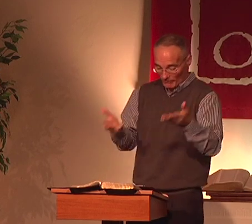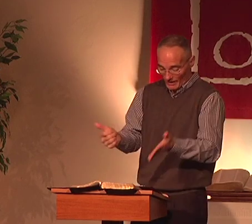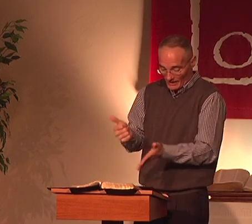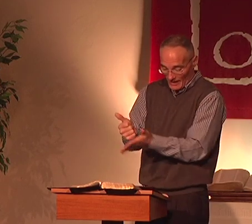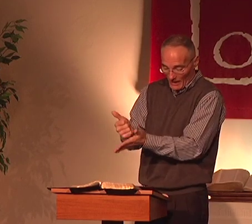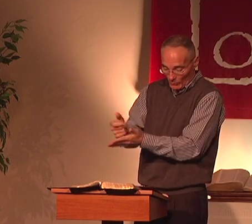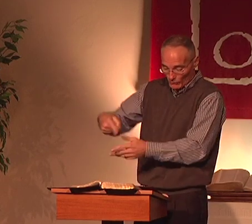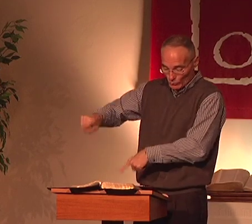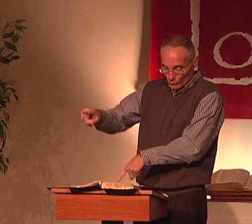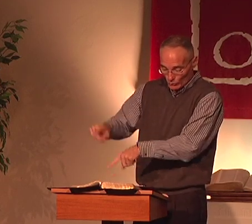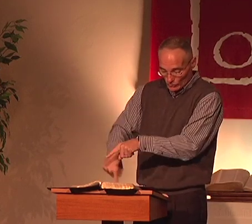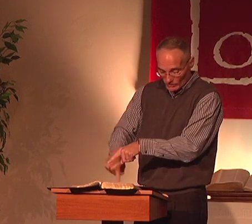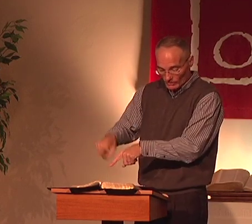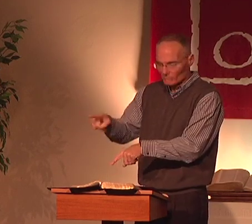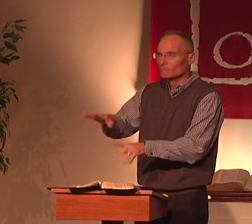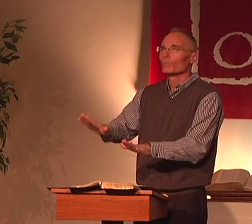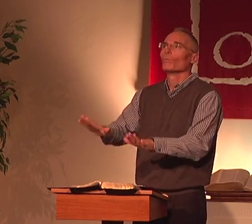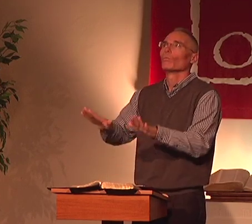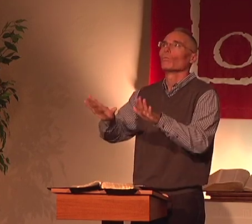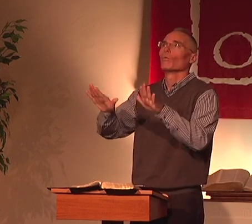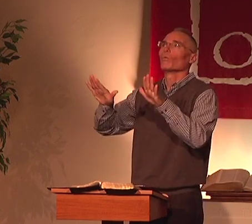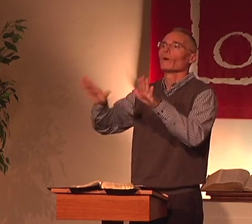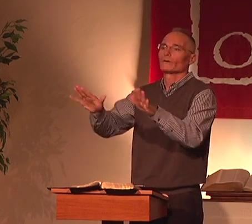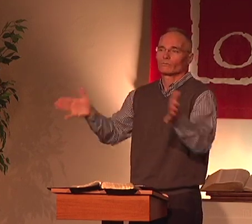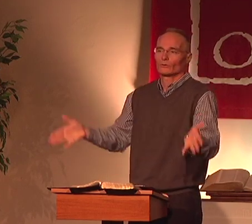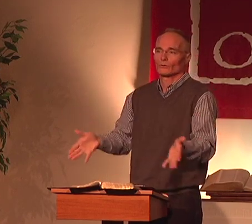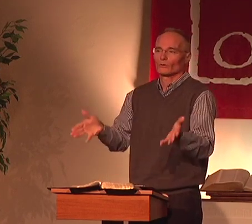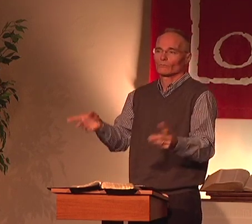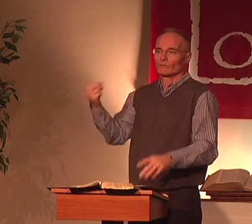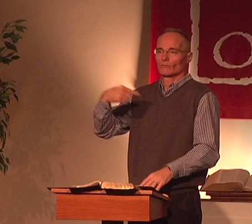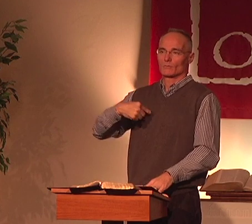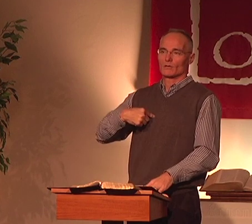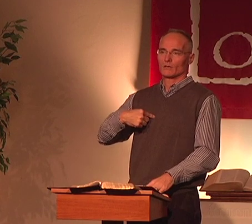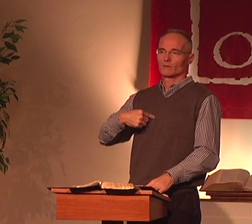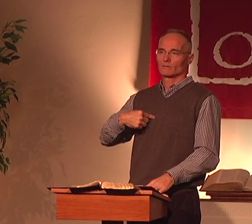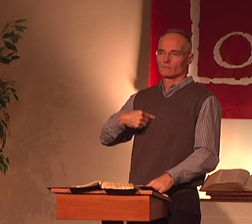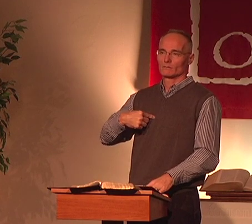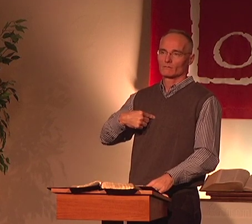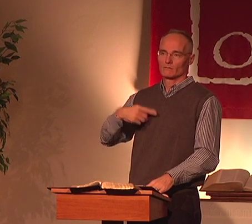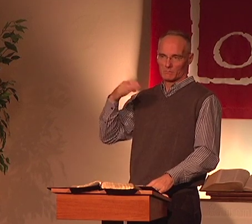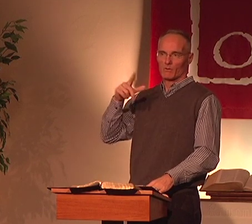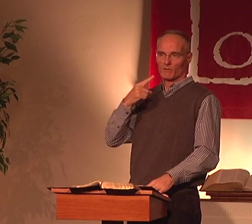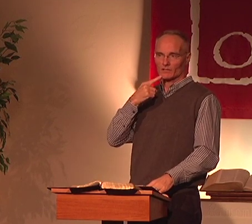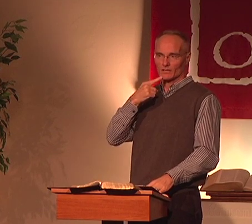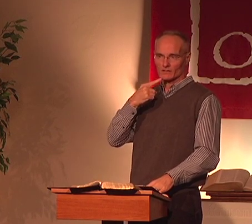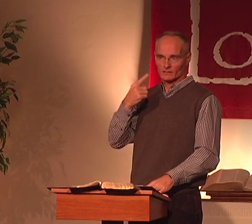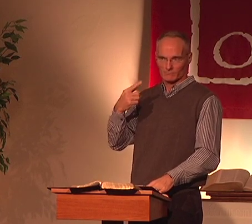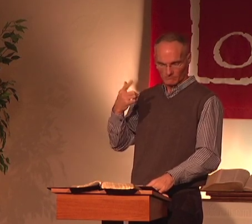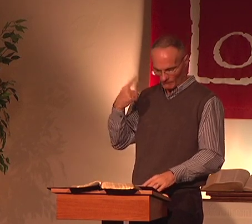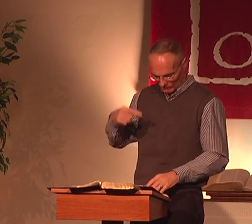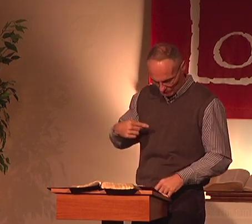And they Provided Help That you Couldn't Wonderful Encouragement For me Paul says